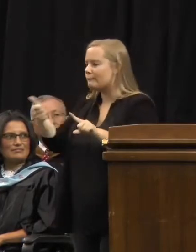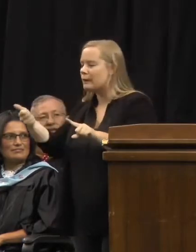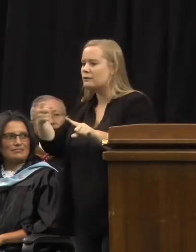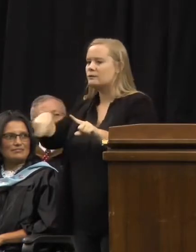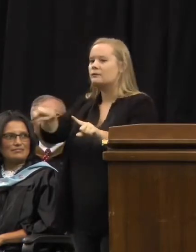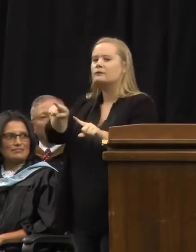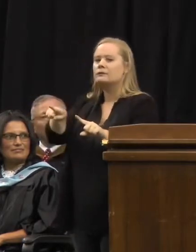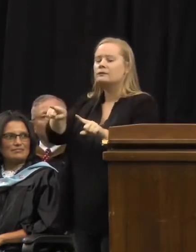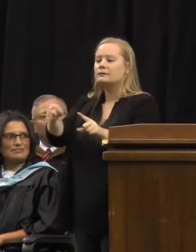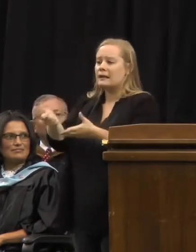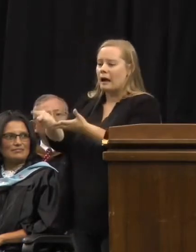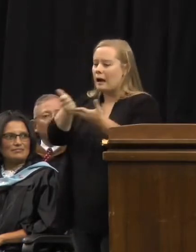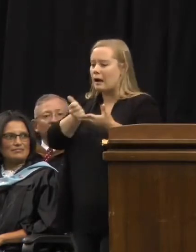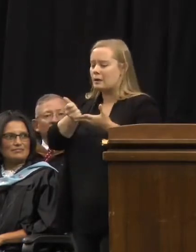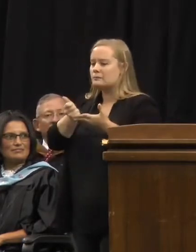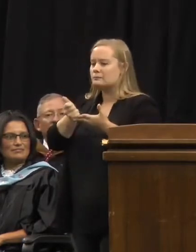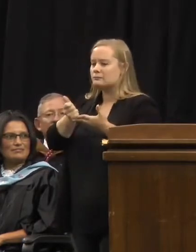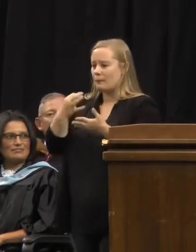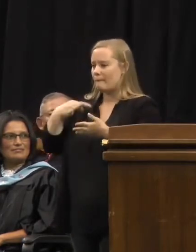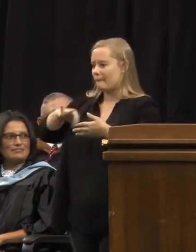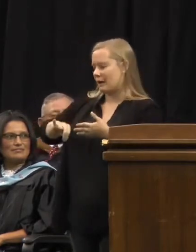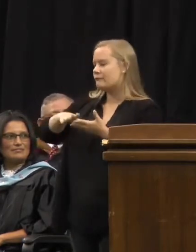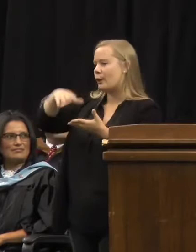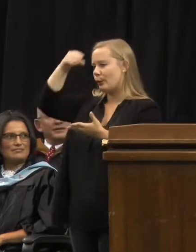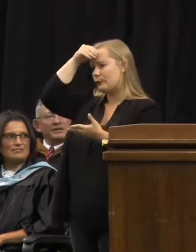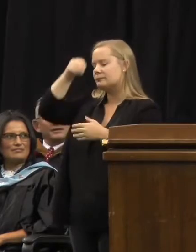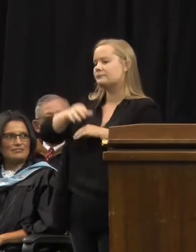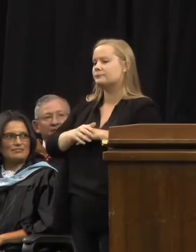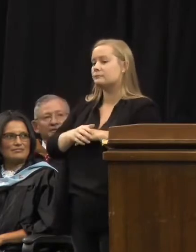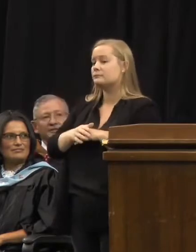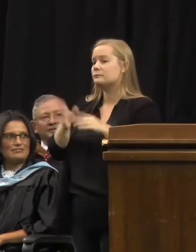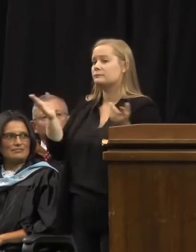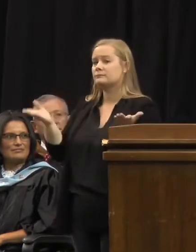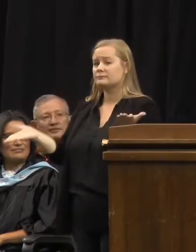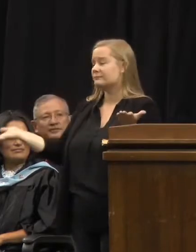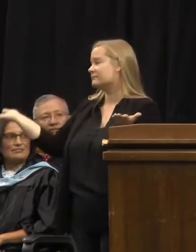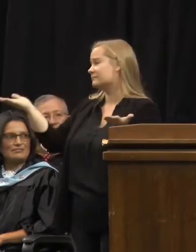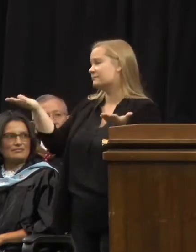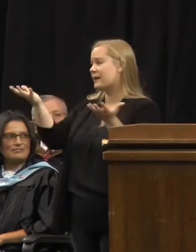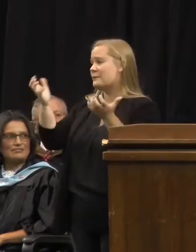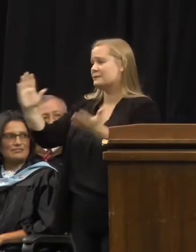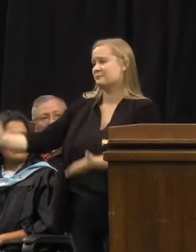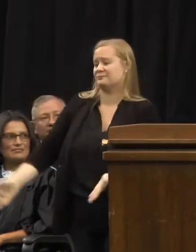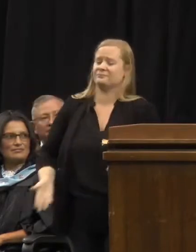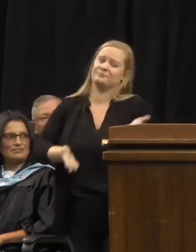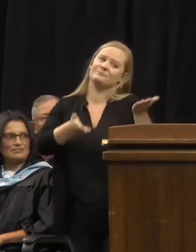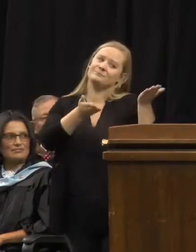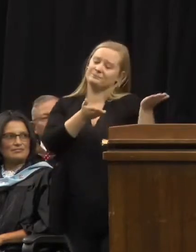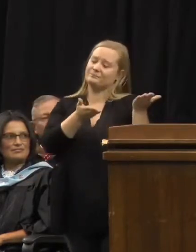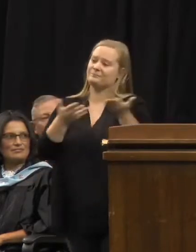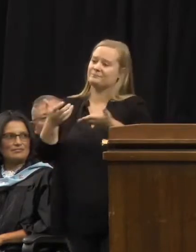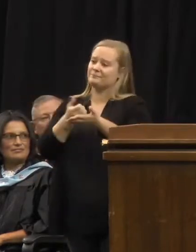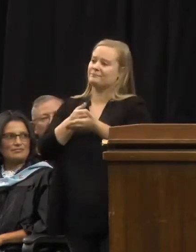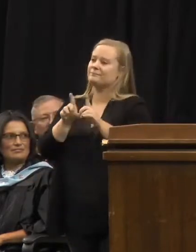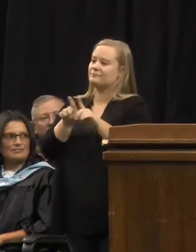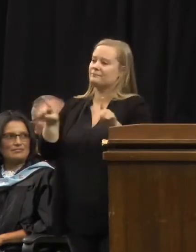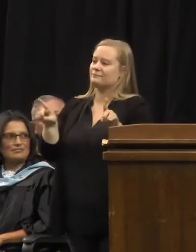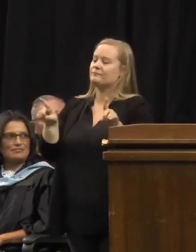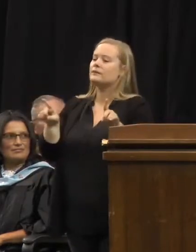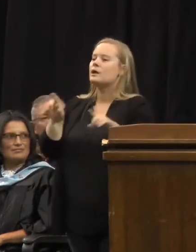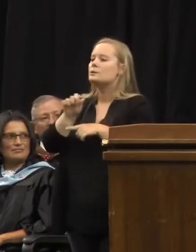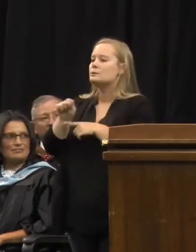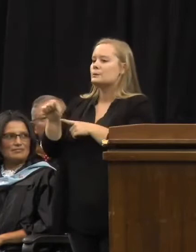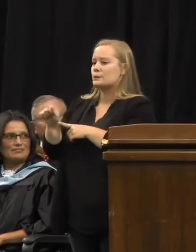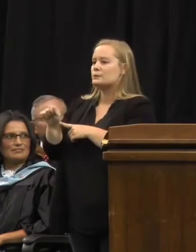everybody benefits and learns. Friends and family members, it is my honor to present to you the recipient of the